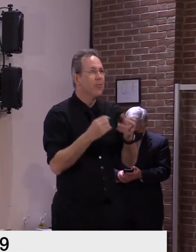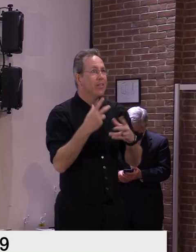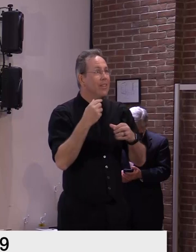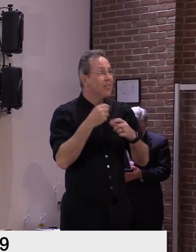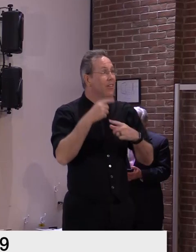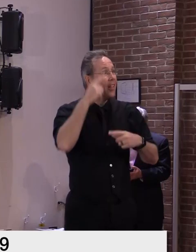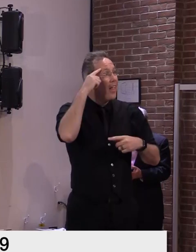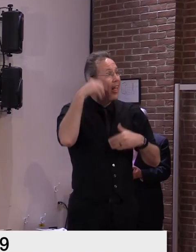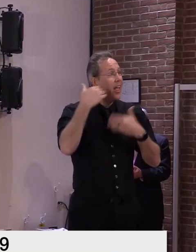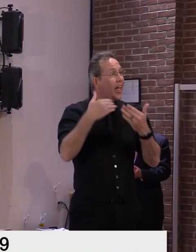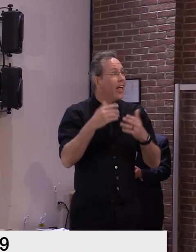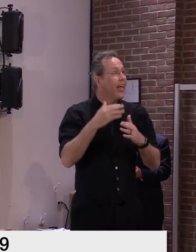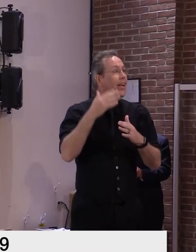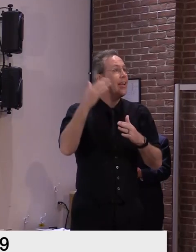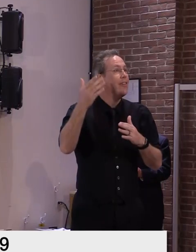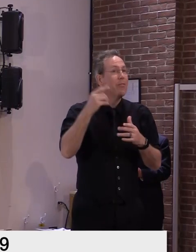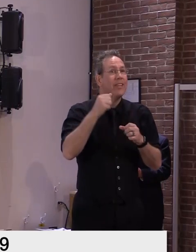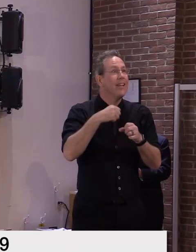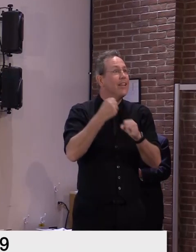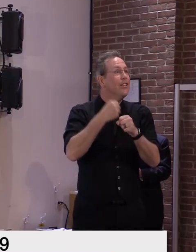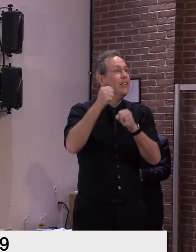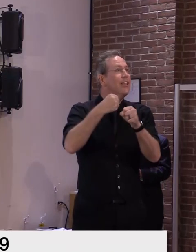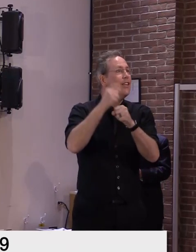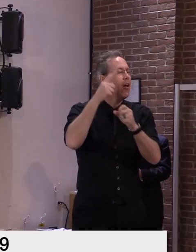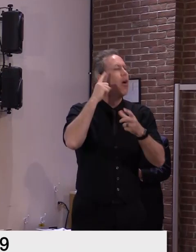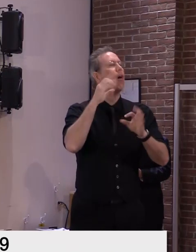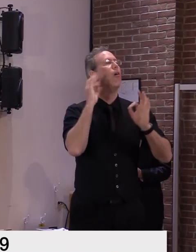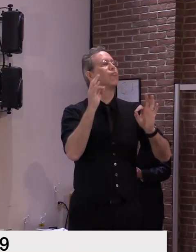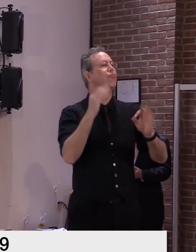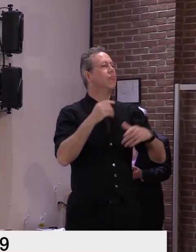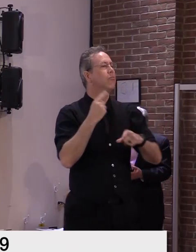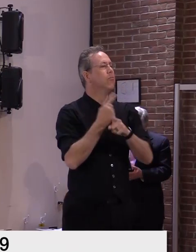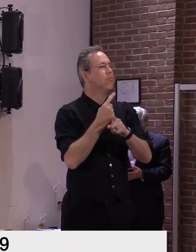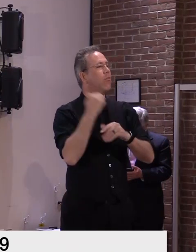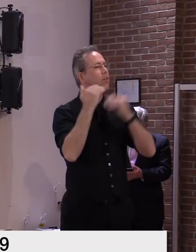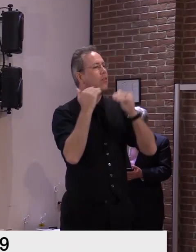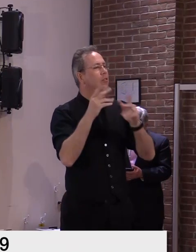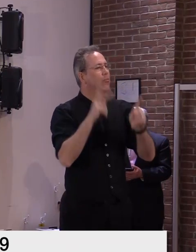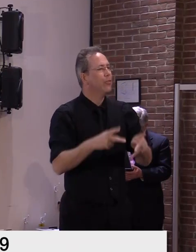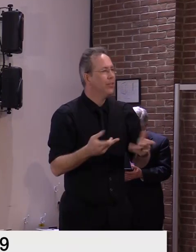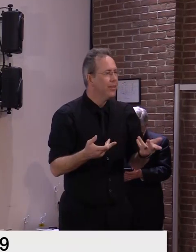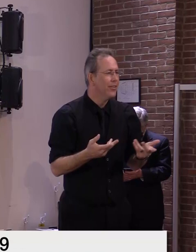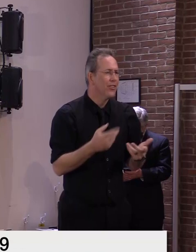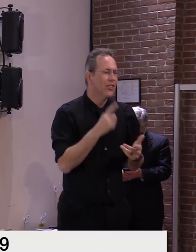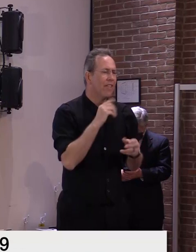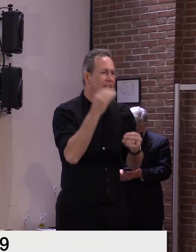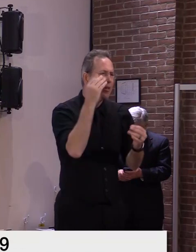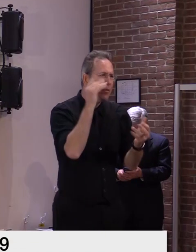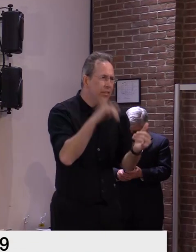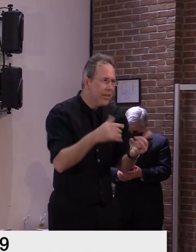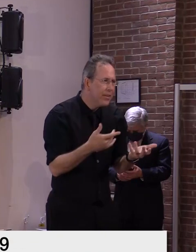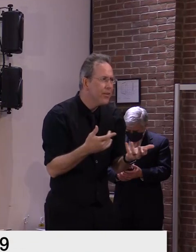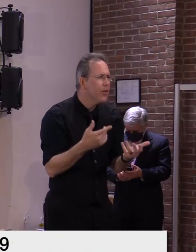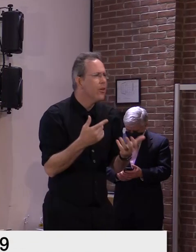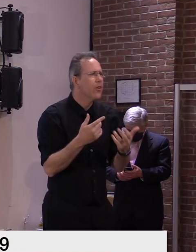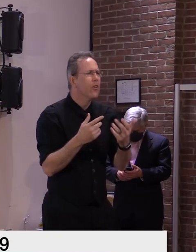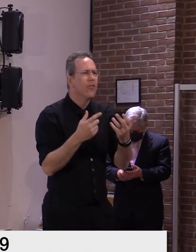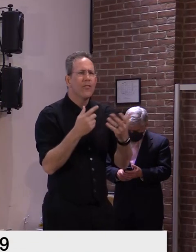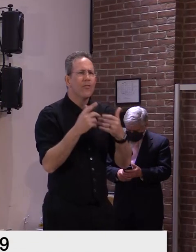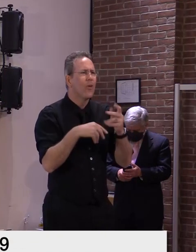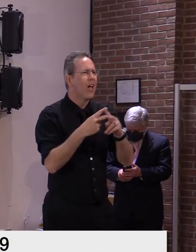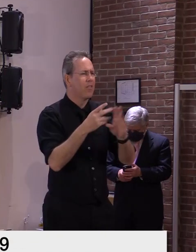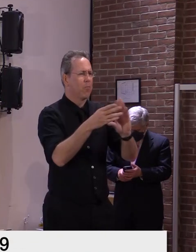But I think we have to again think about what message this sends. There